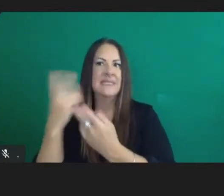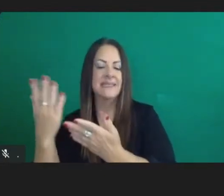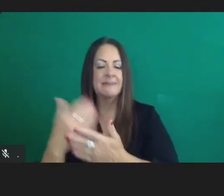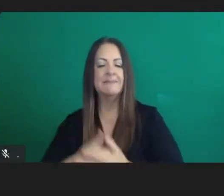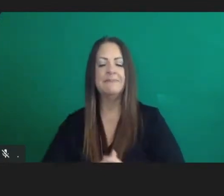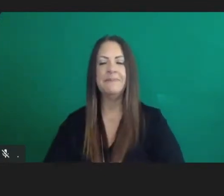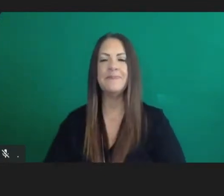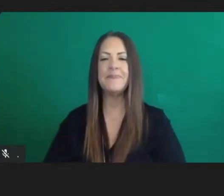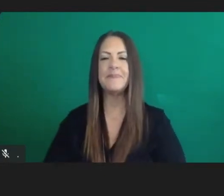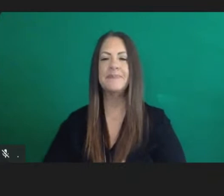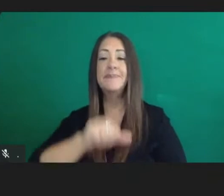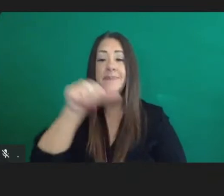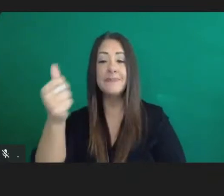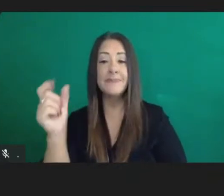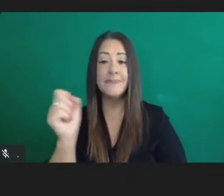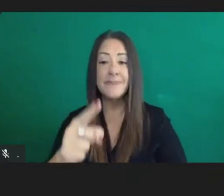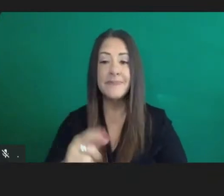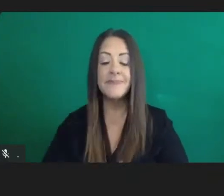Bee.